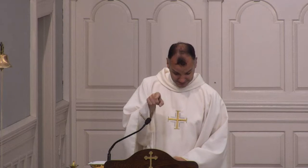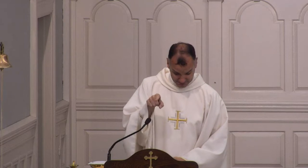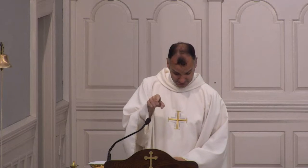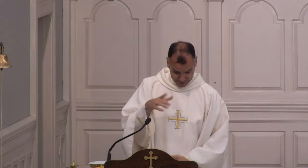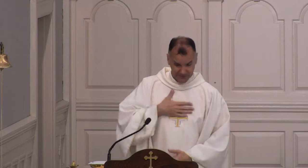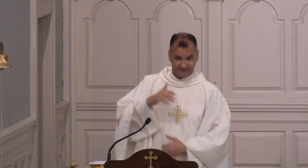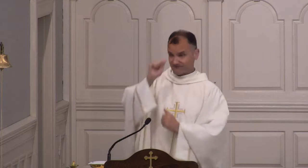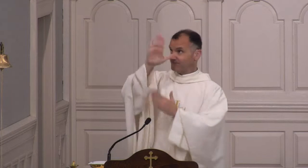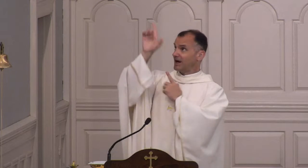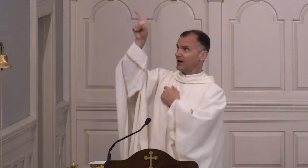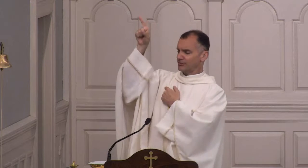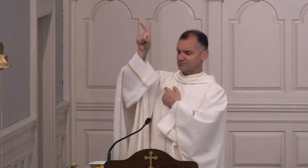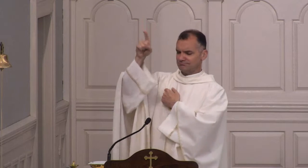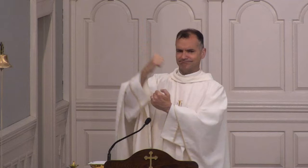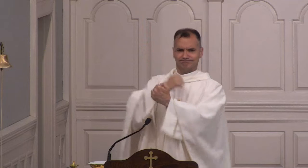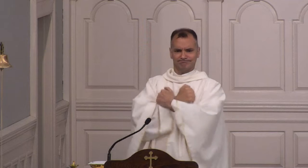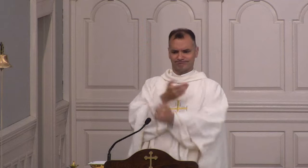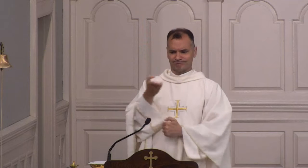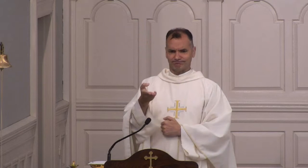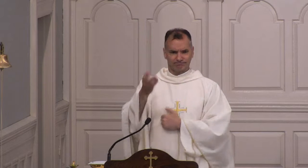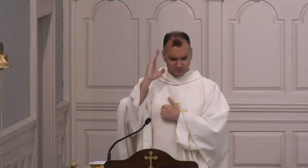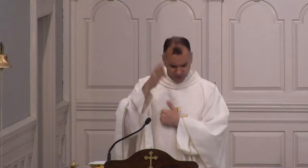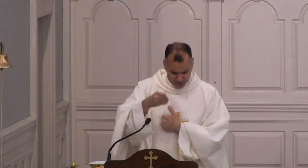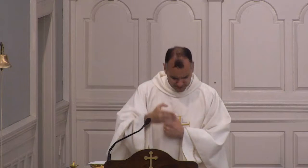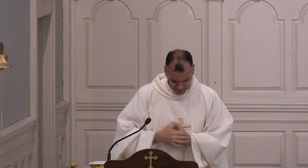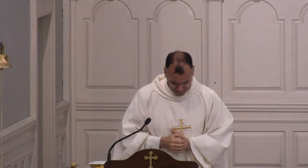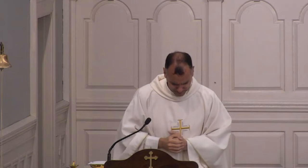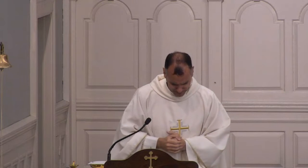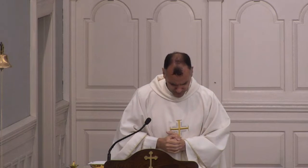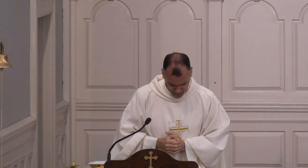Whoever loves me will be loved by my Father,